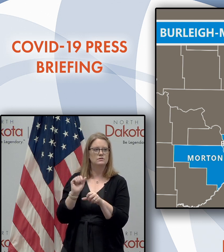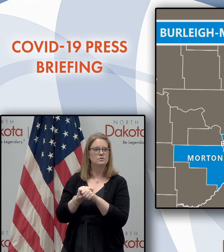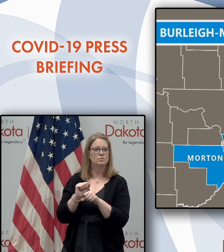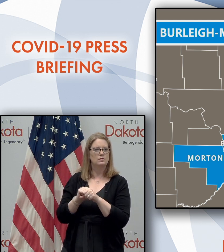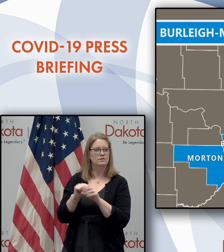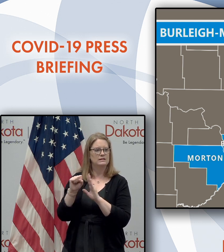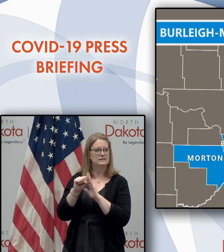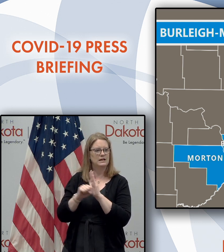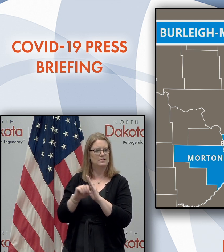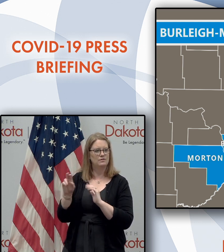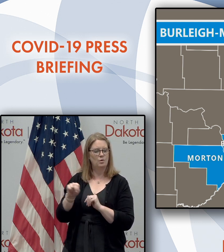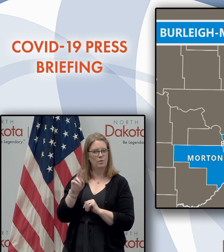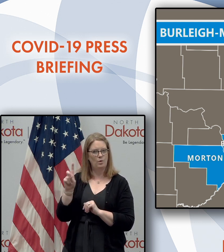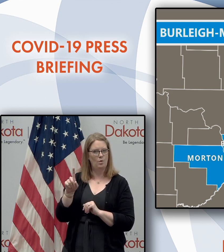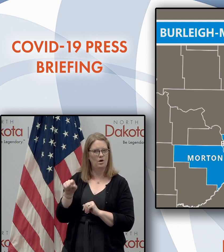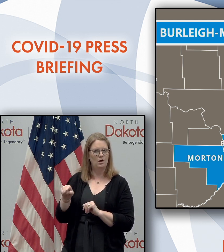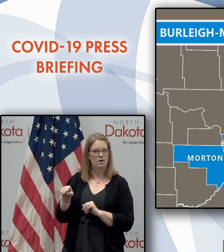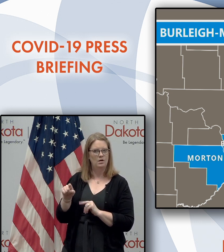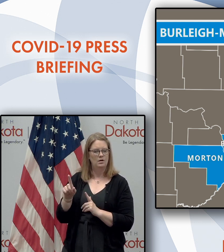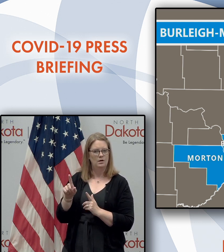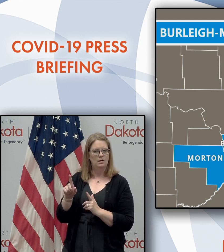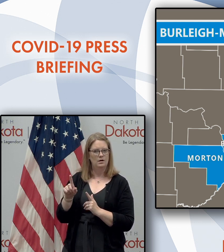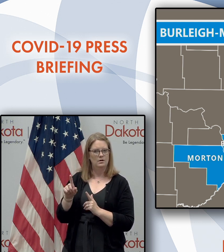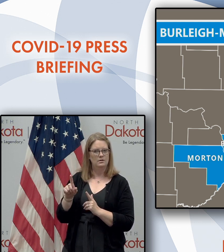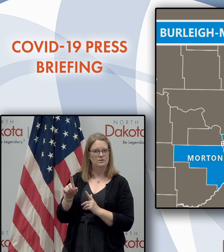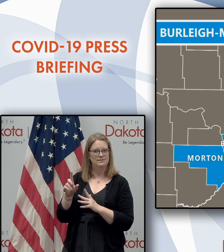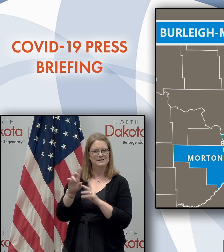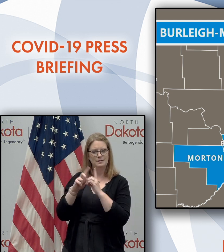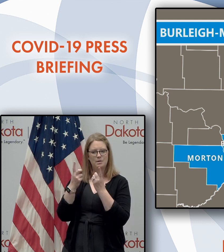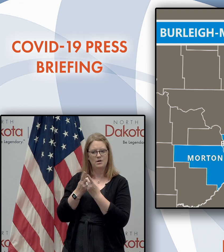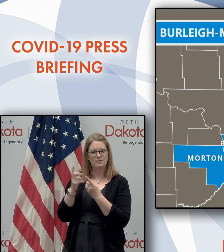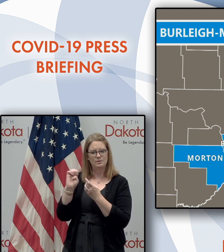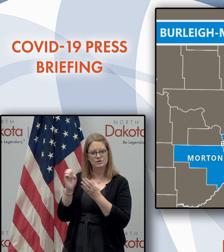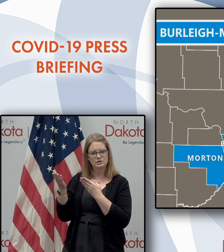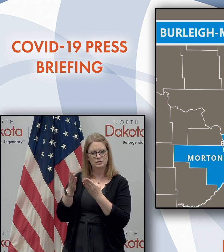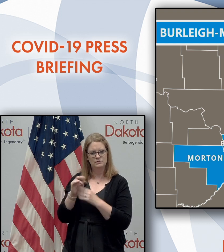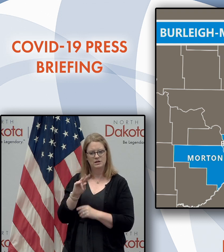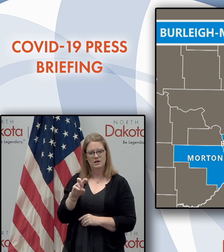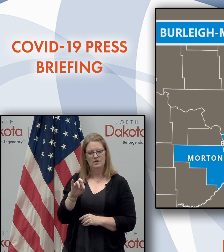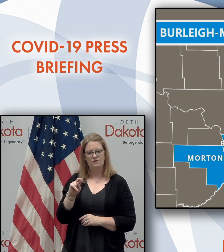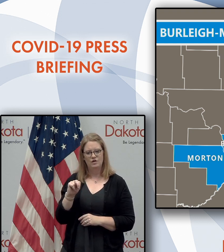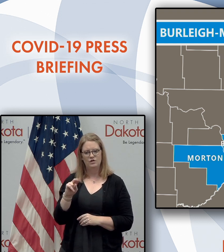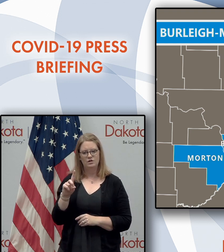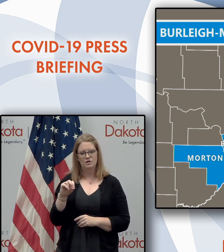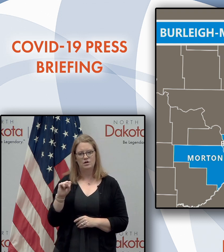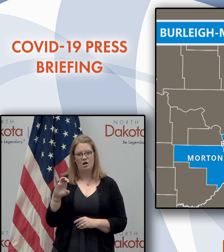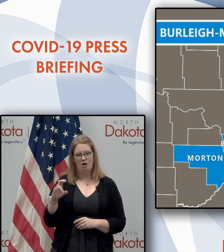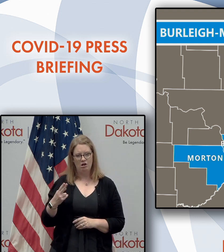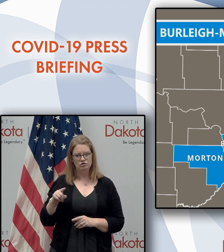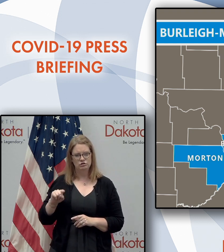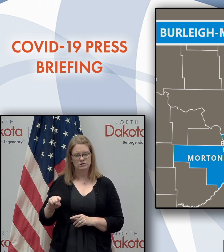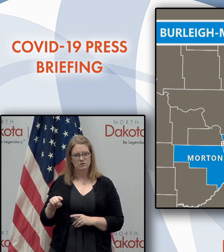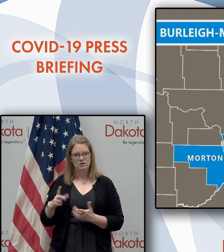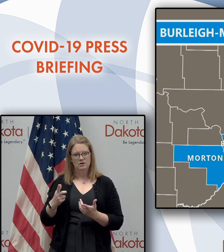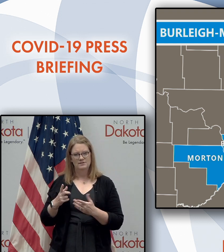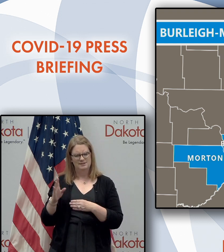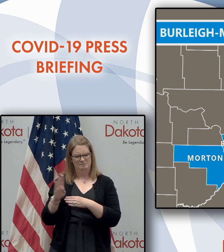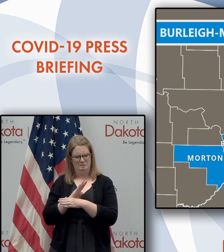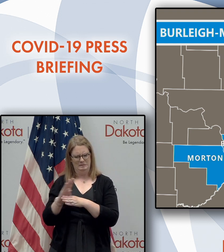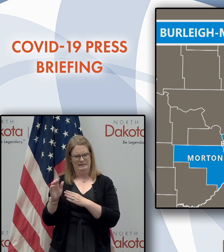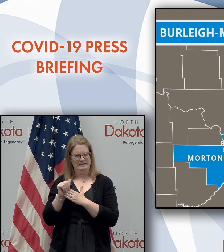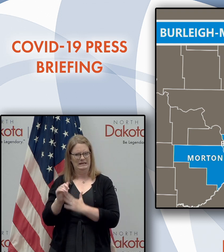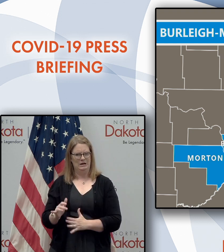North Dakota leading our Department of Emergency Services, and Vern Dosh, who's a renowned business